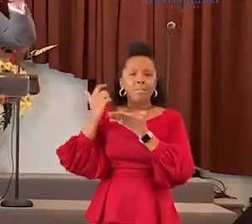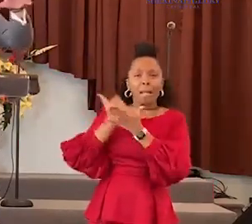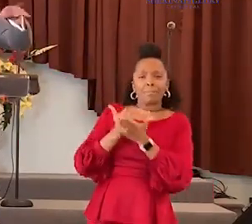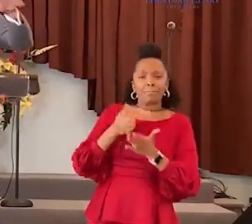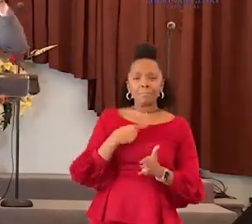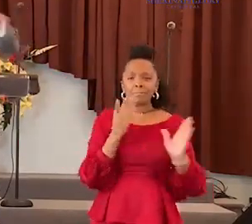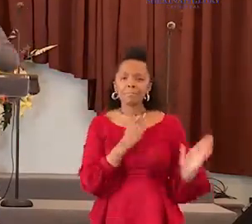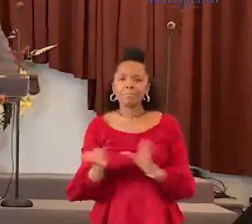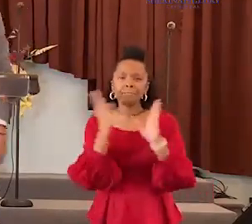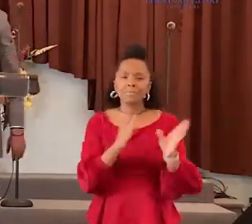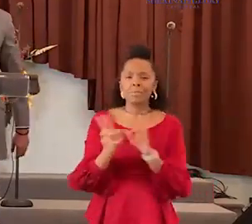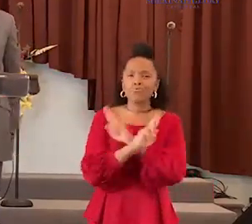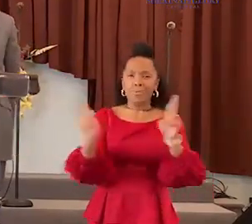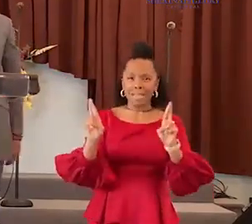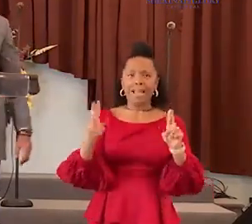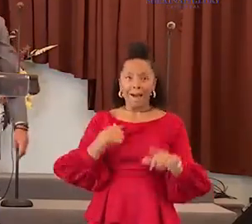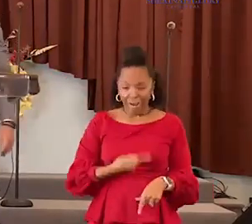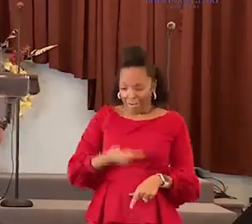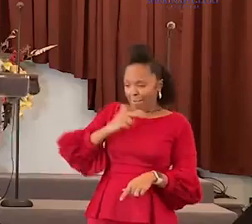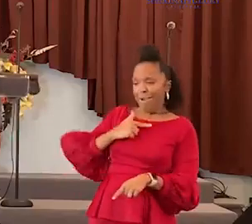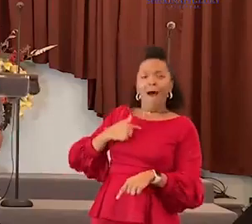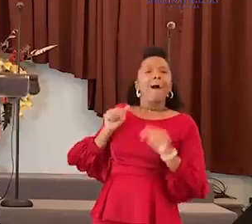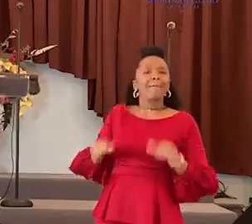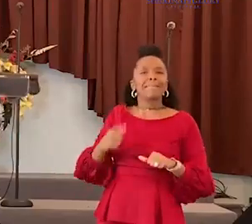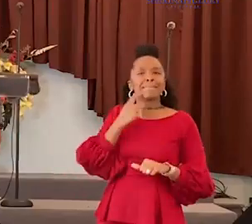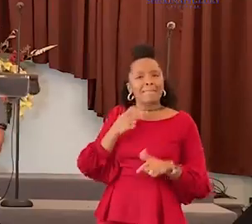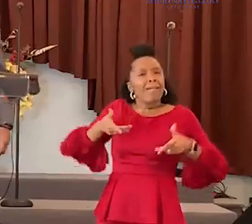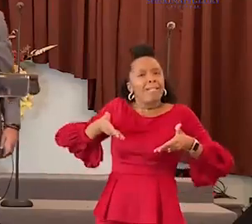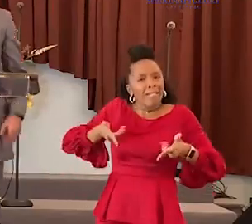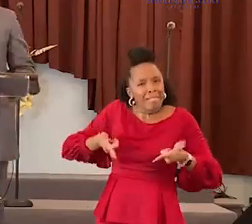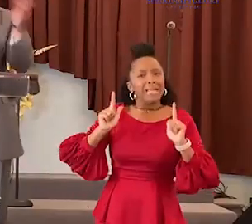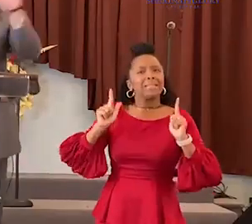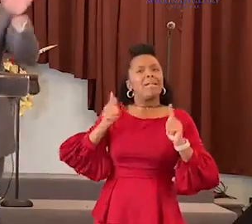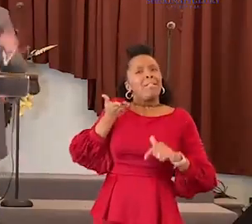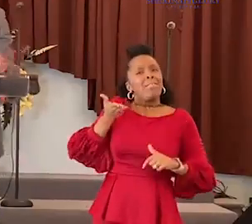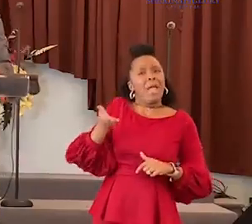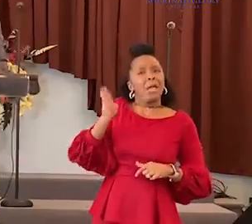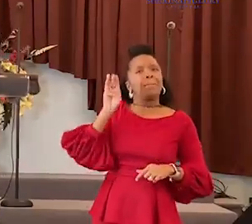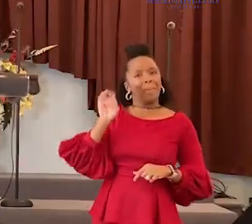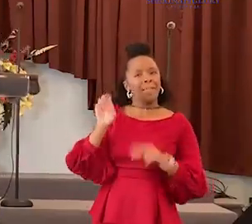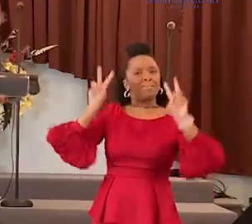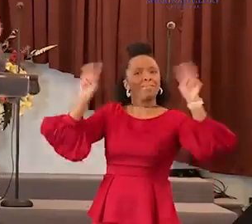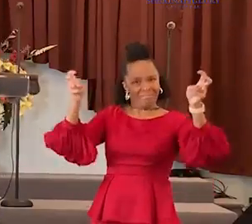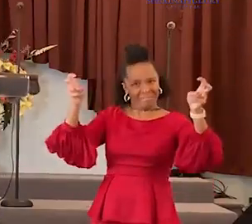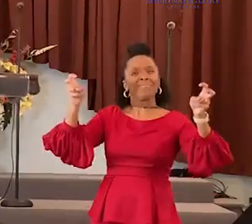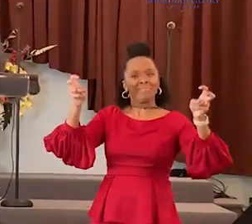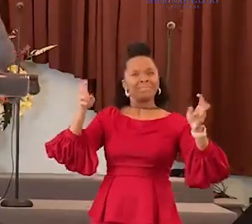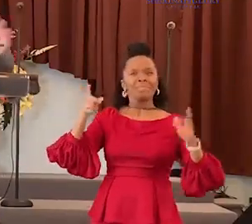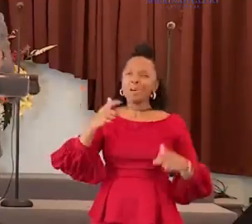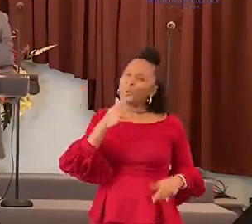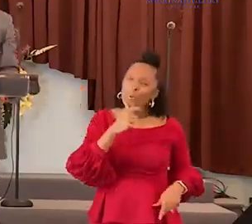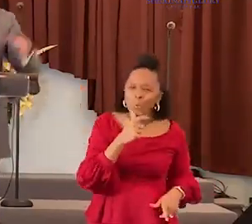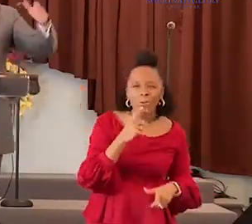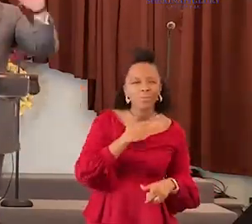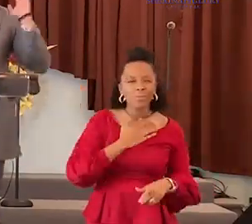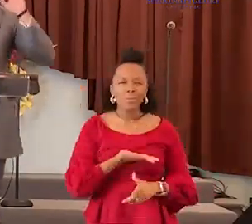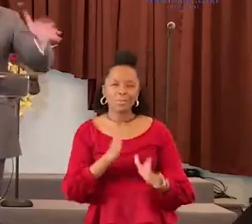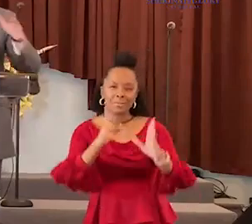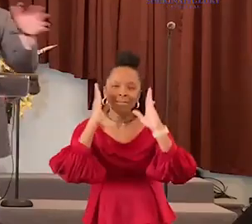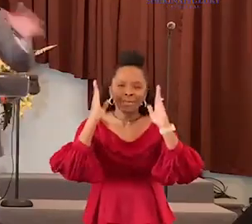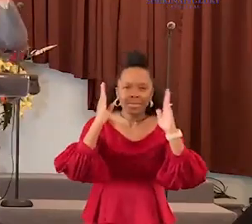let there be. I wish I had somebody I could preach to. That I could praise God. But any day now, any moment now, any second